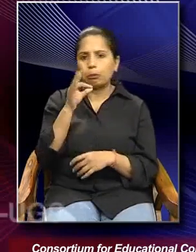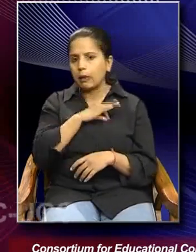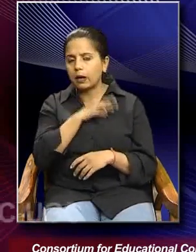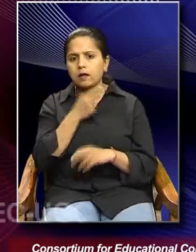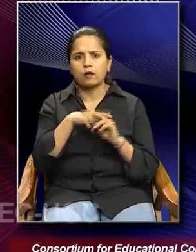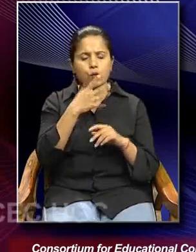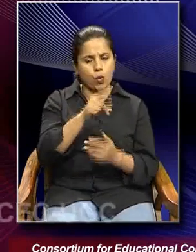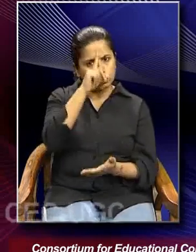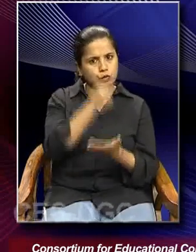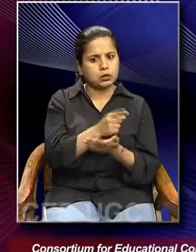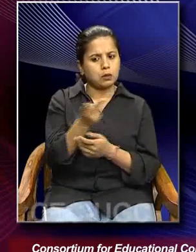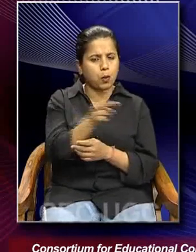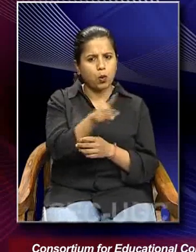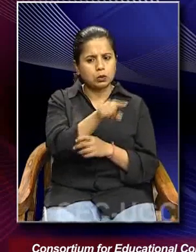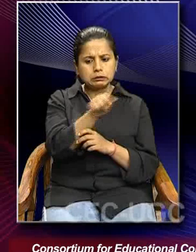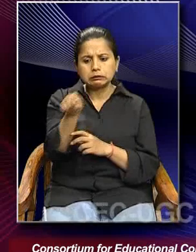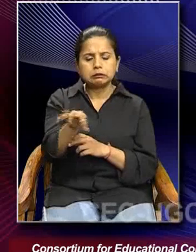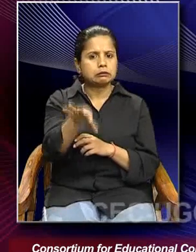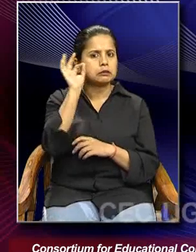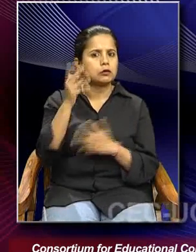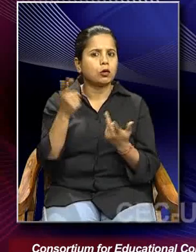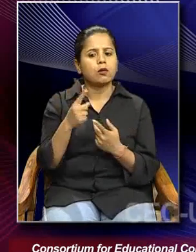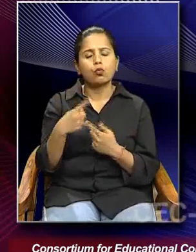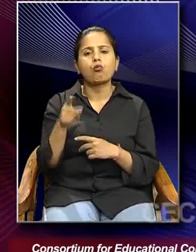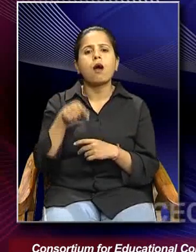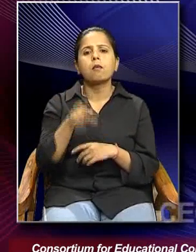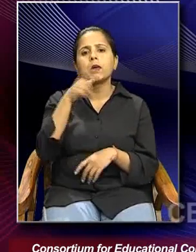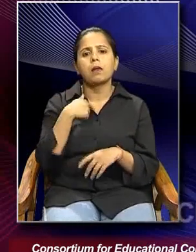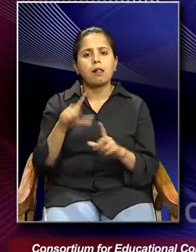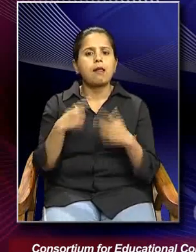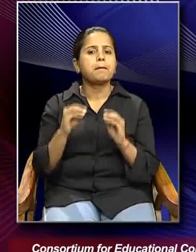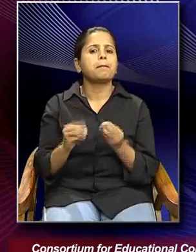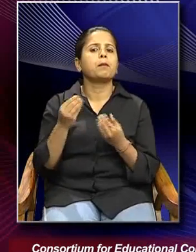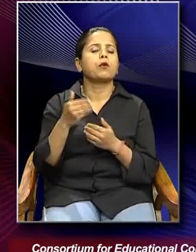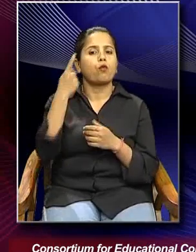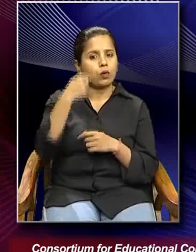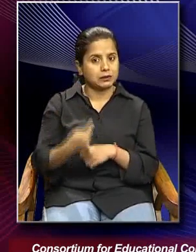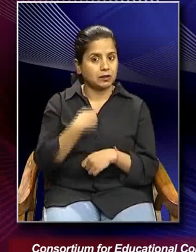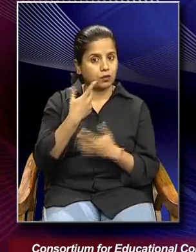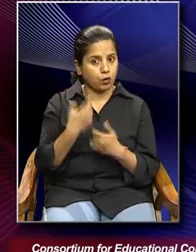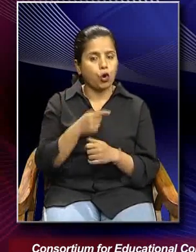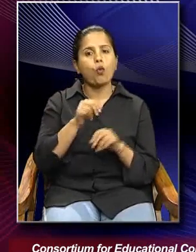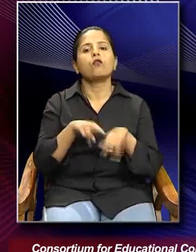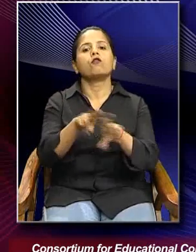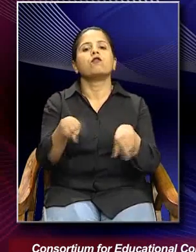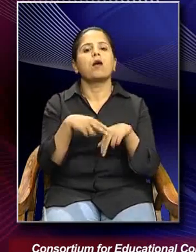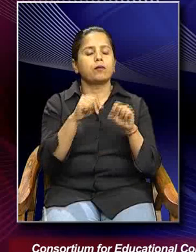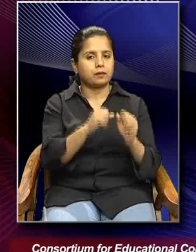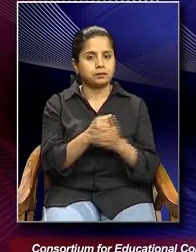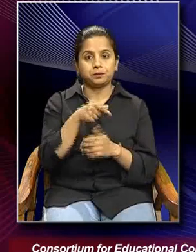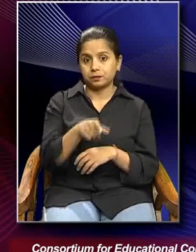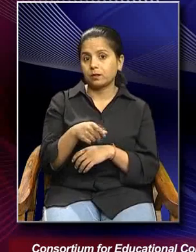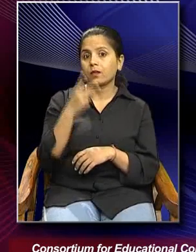move to a potential place of destination to make a better life for themselves and their families. So